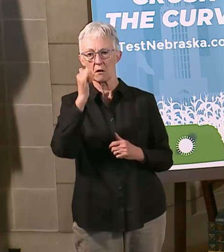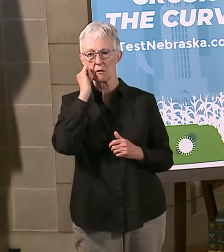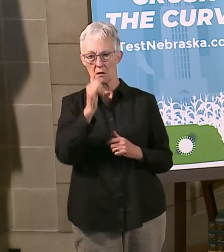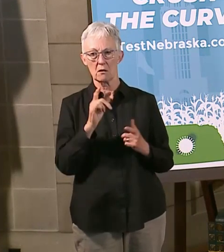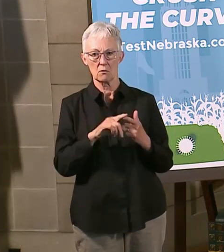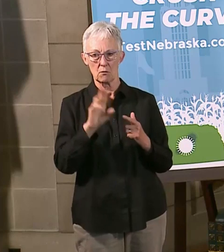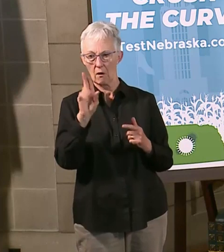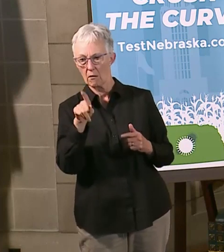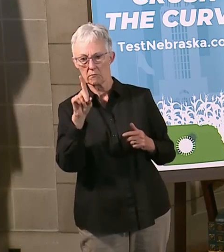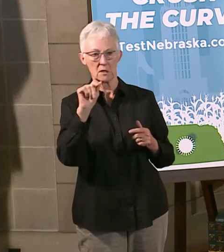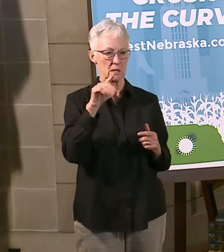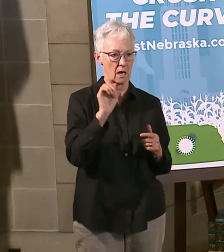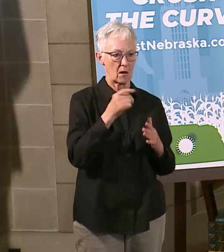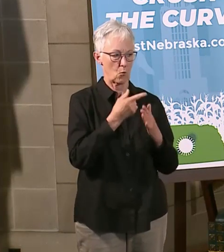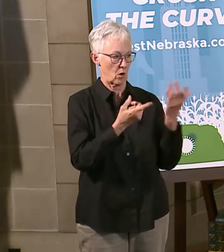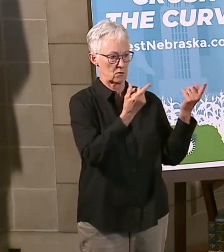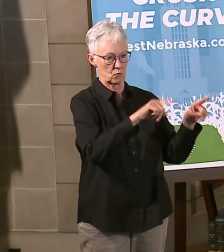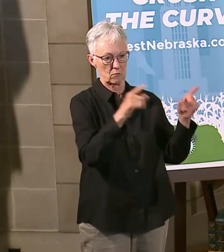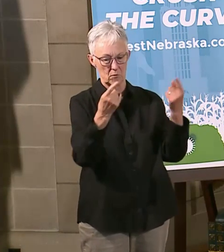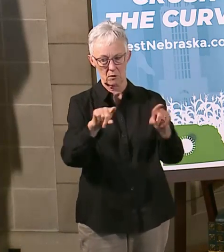department was aware of those visits.